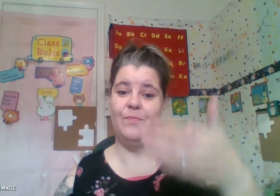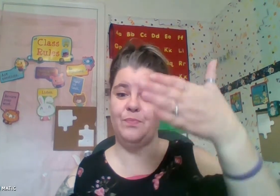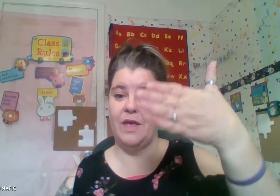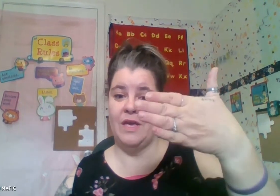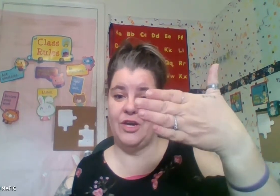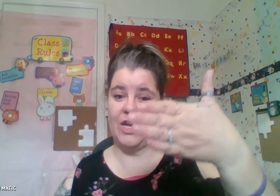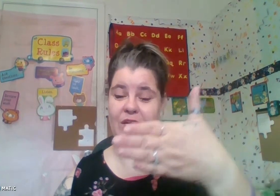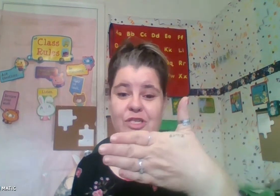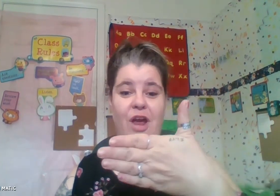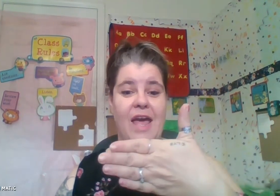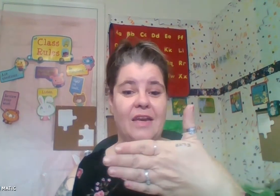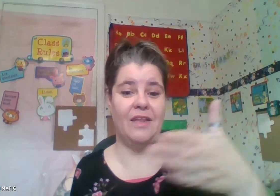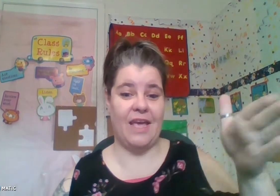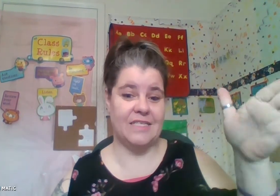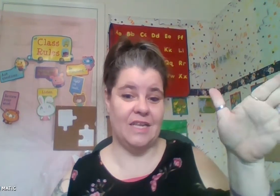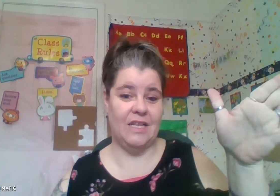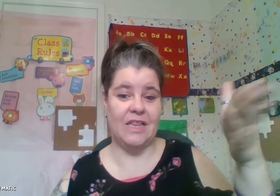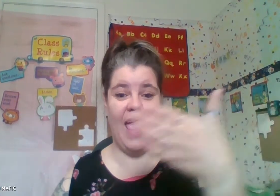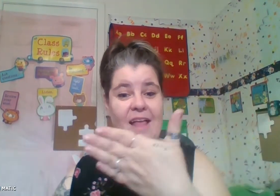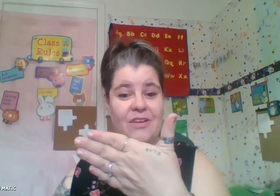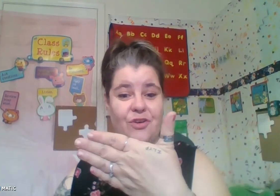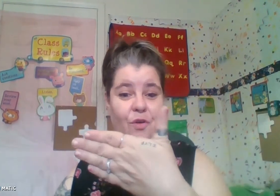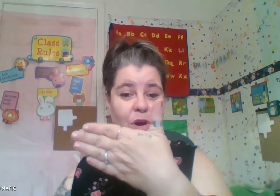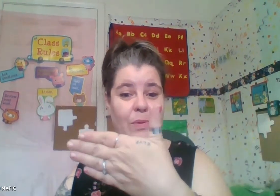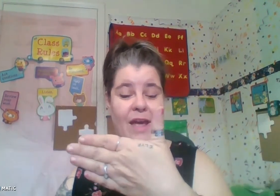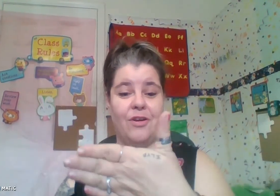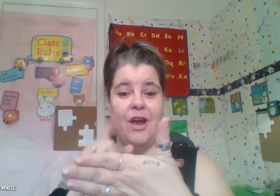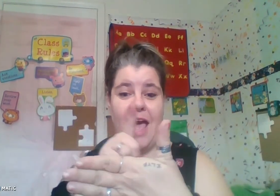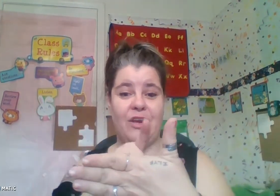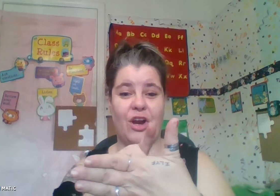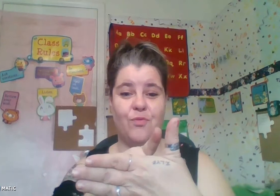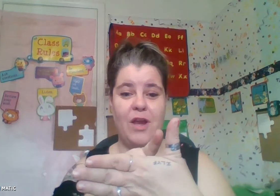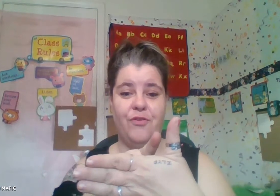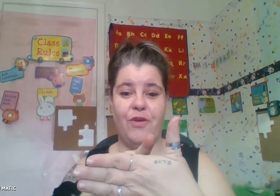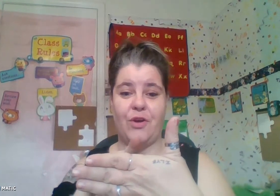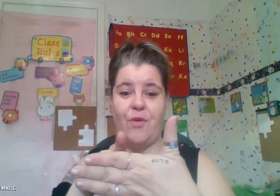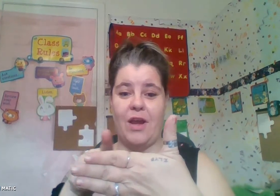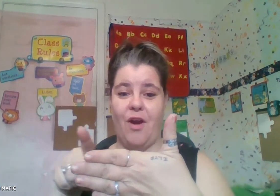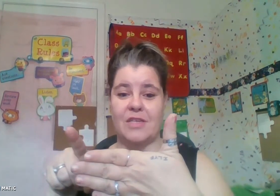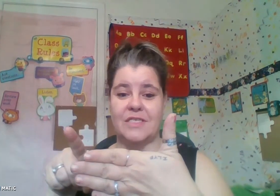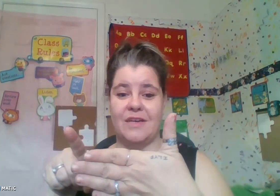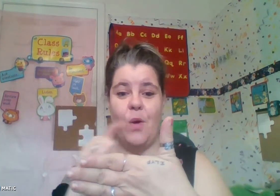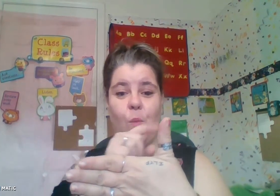Ready? You're going to use your hand like it's a little calendar or a planner, and you're going to run your finger right across.